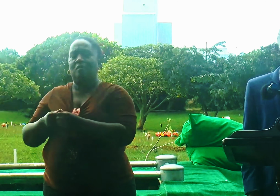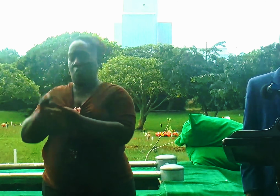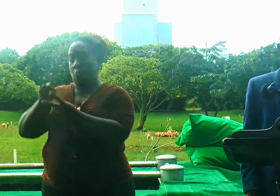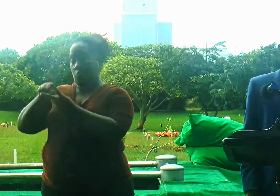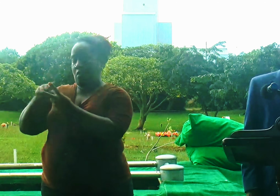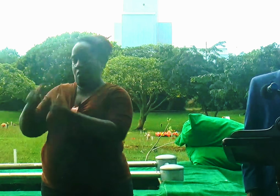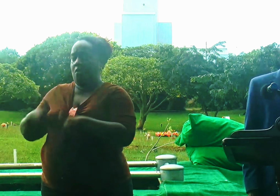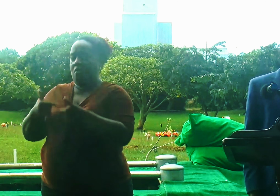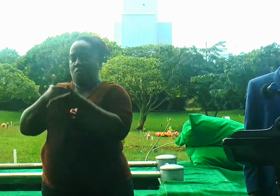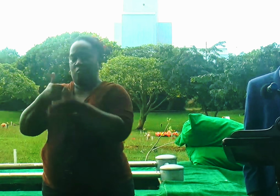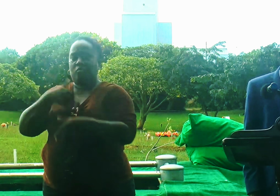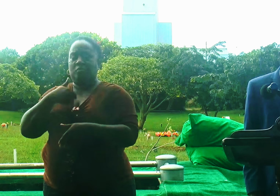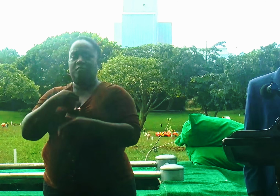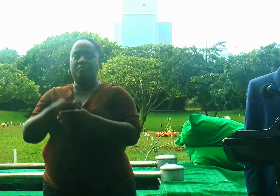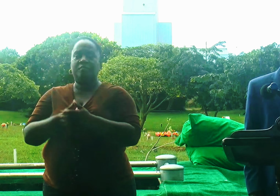and